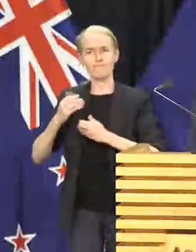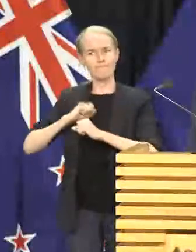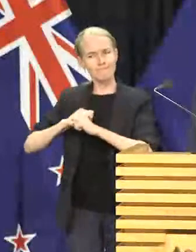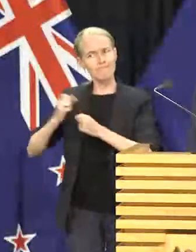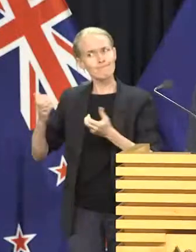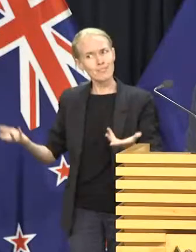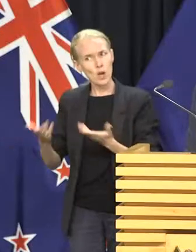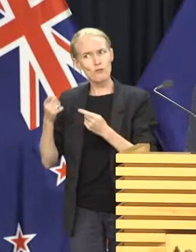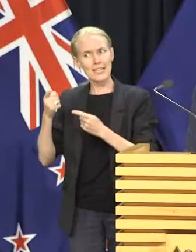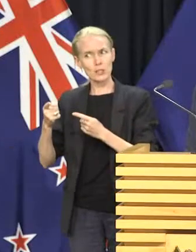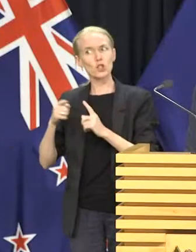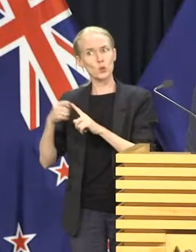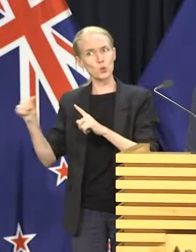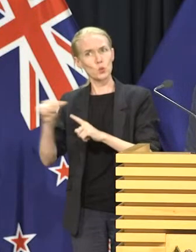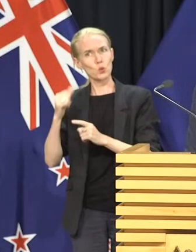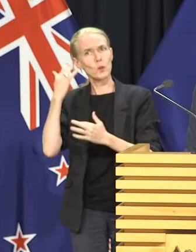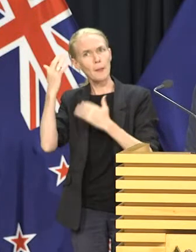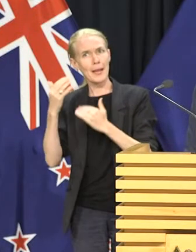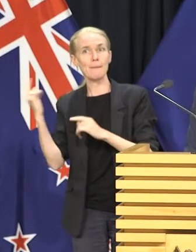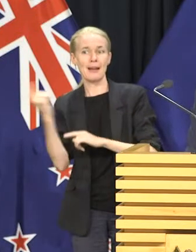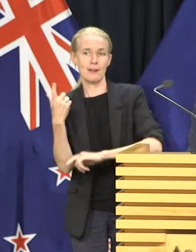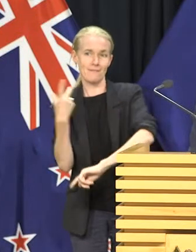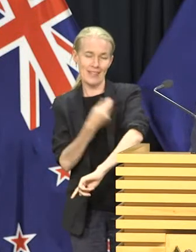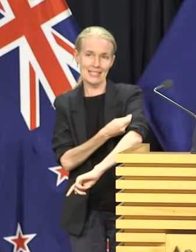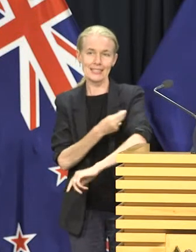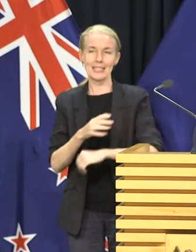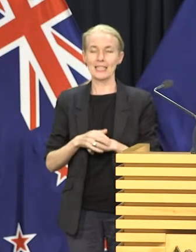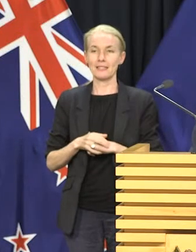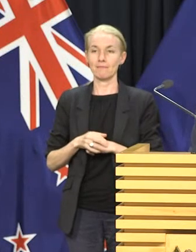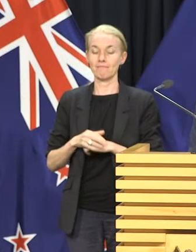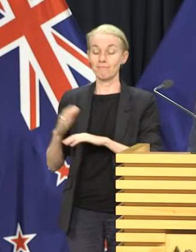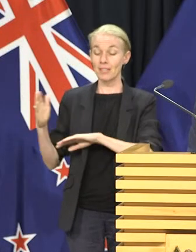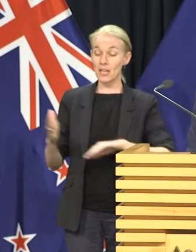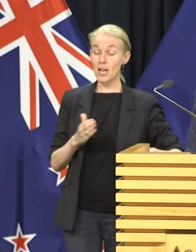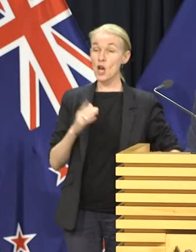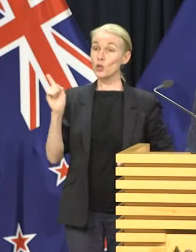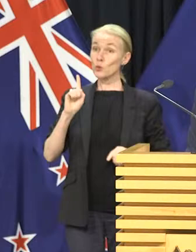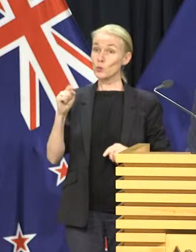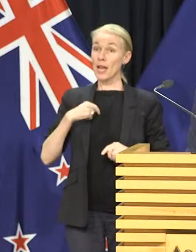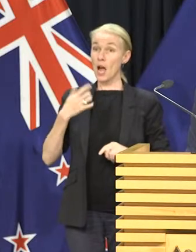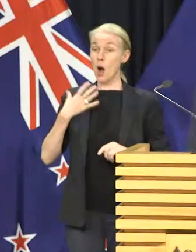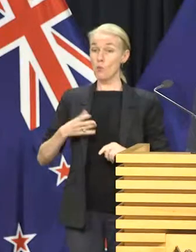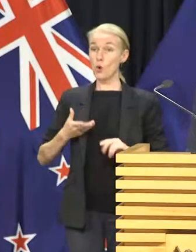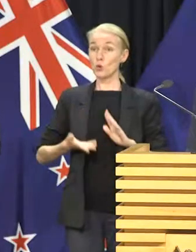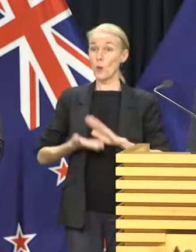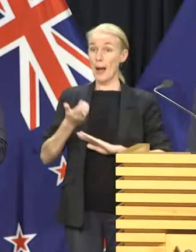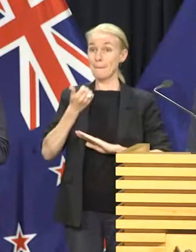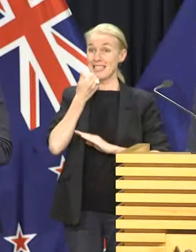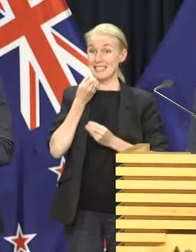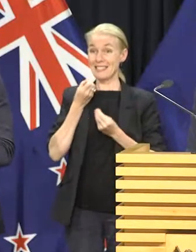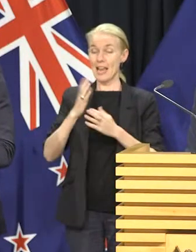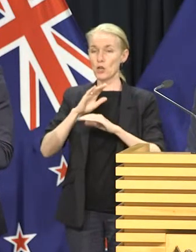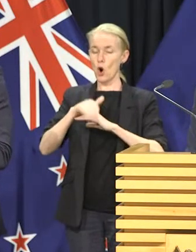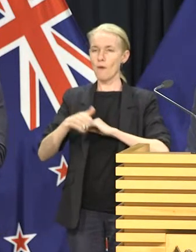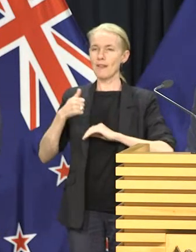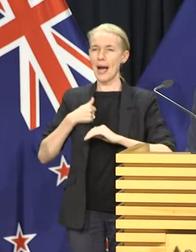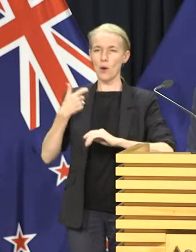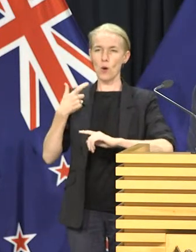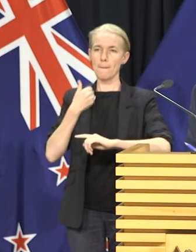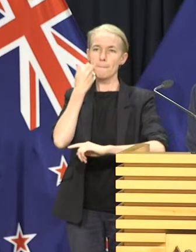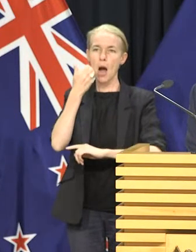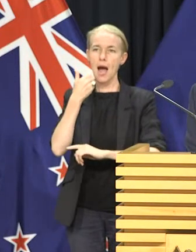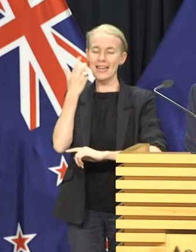So today I'm of course keen to update you all on the progress that we've made with respect to our Māori vaccination strategy and